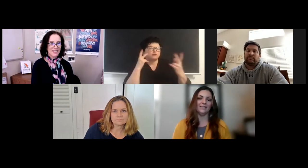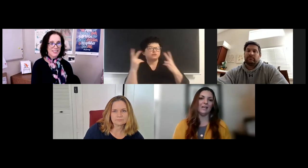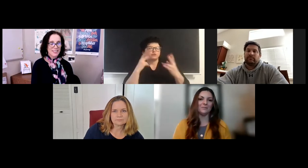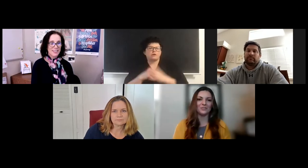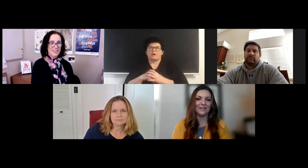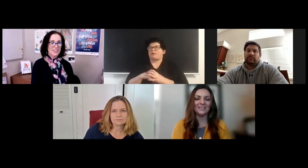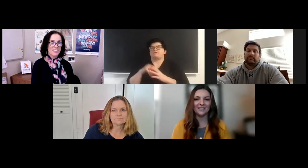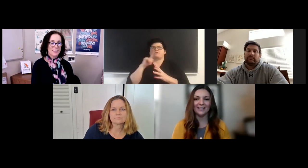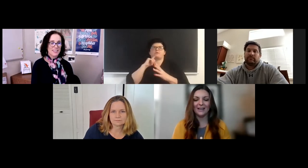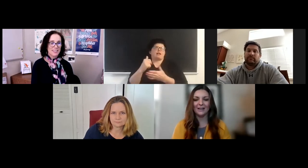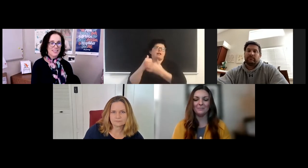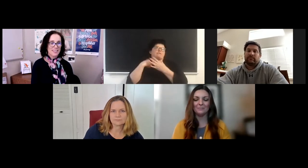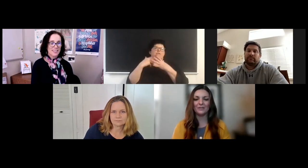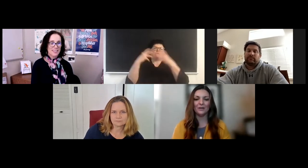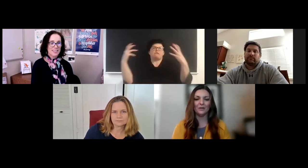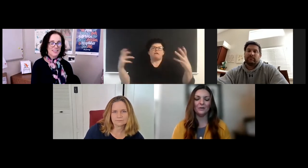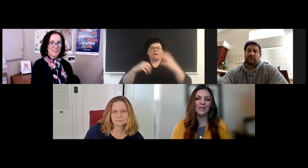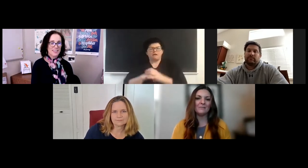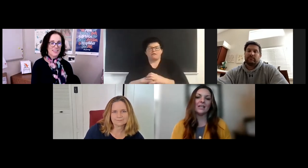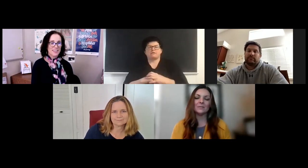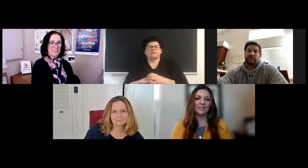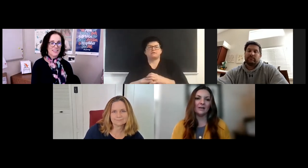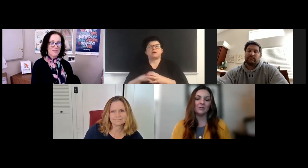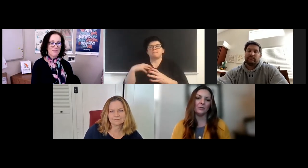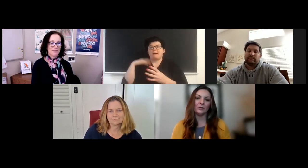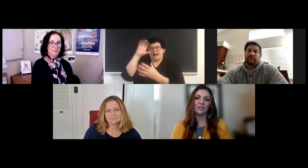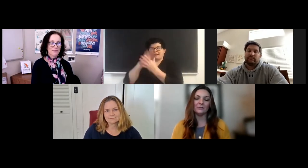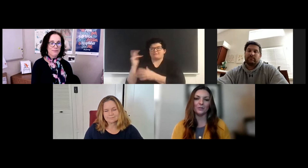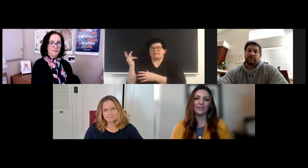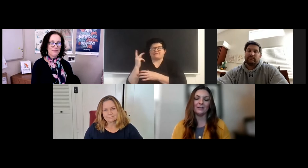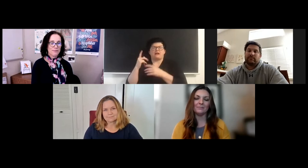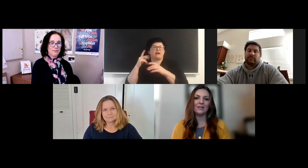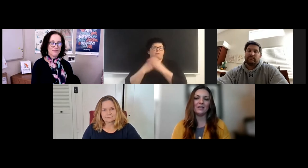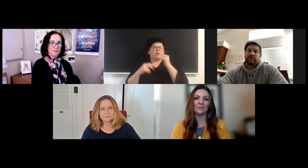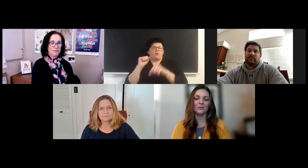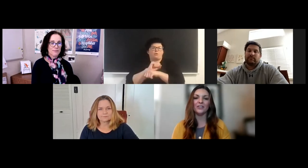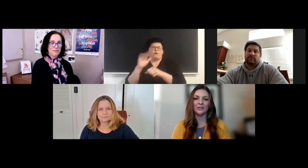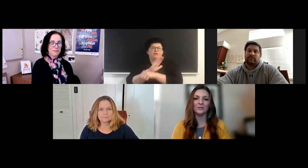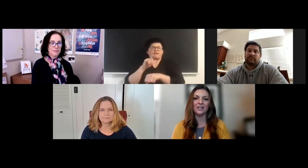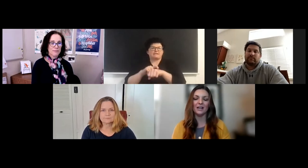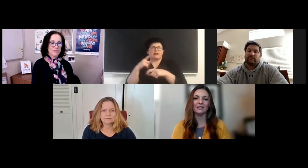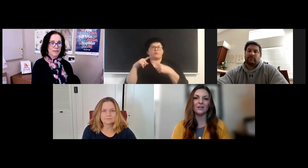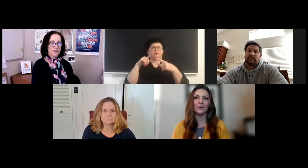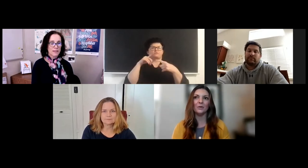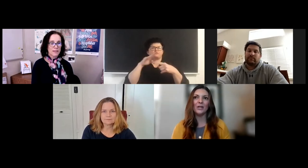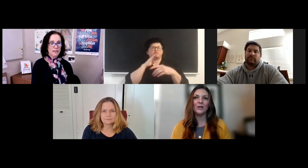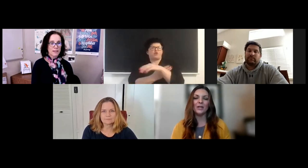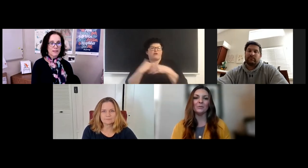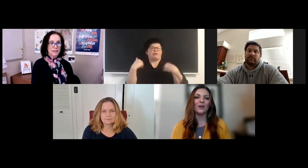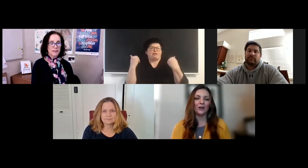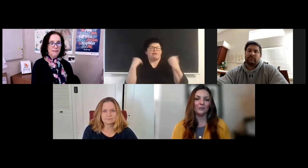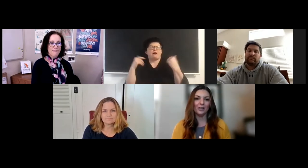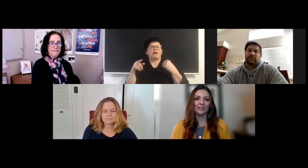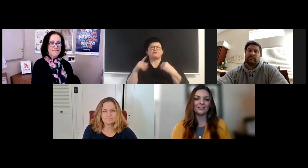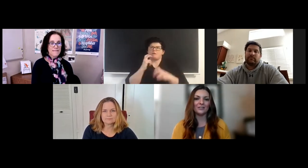it helped us tremendously. So my husband and I were both working full time when our daughter was young. So it